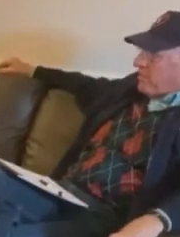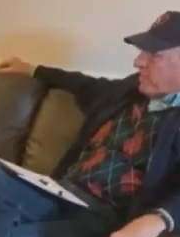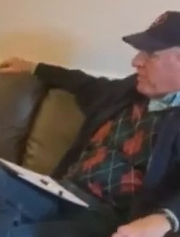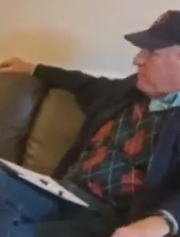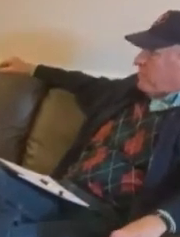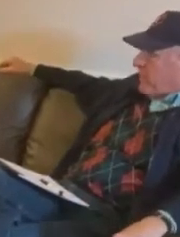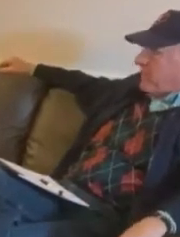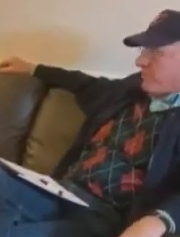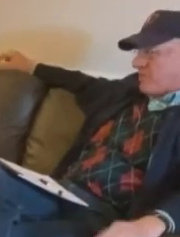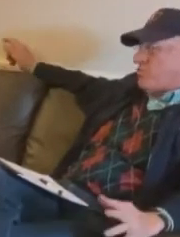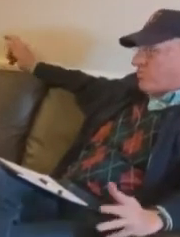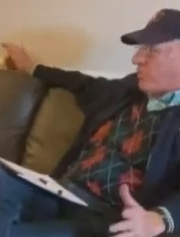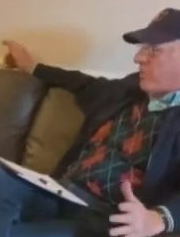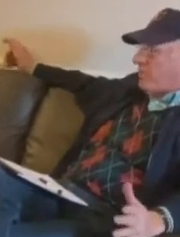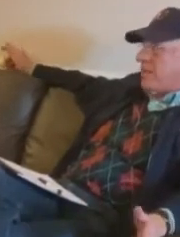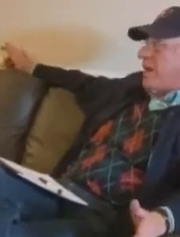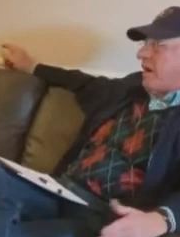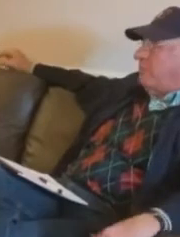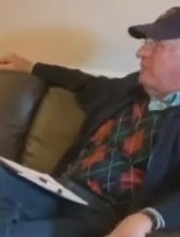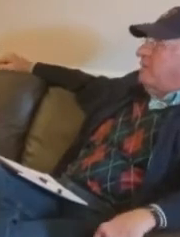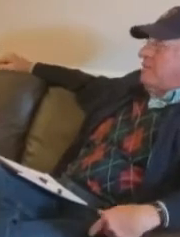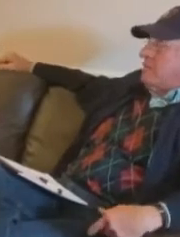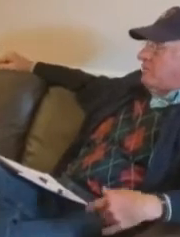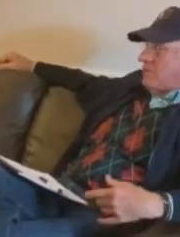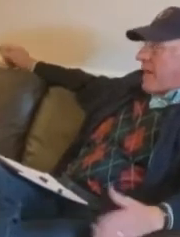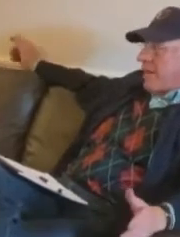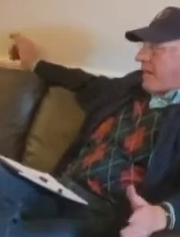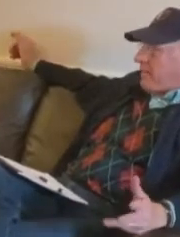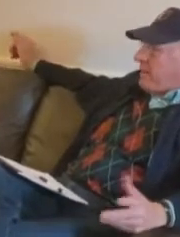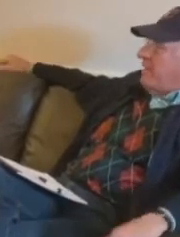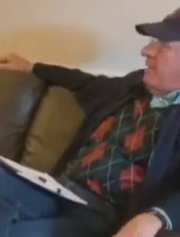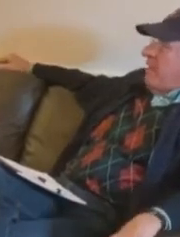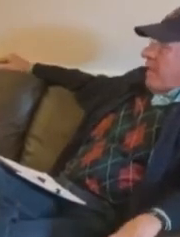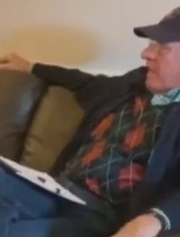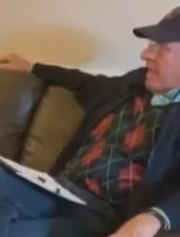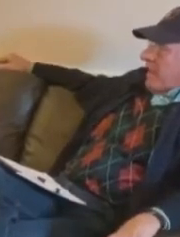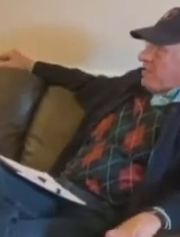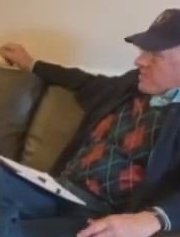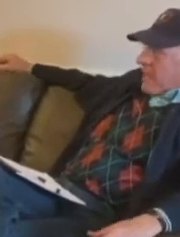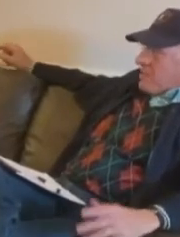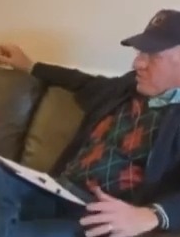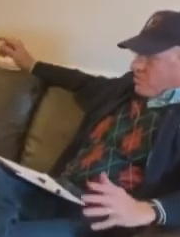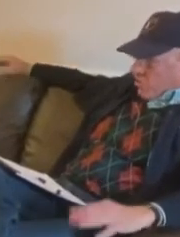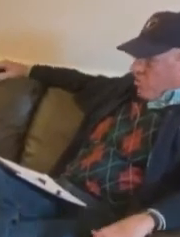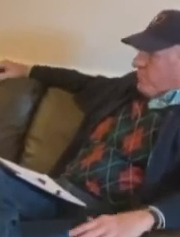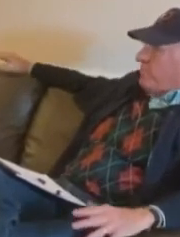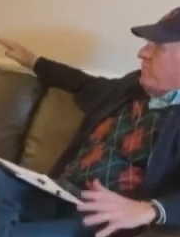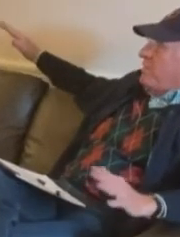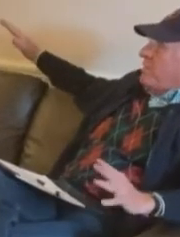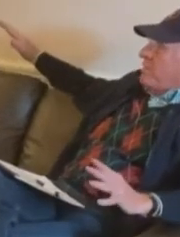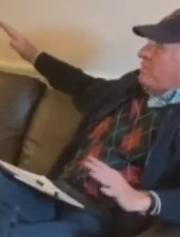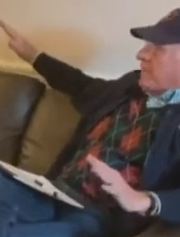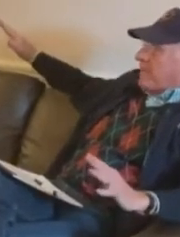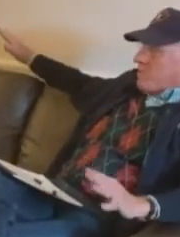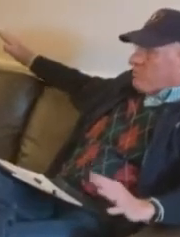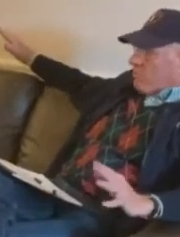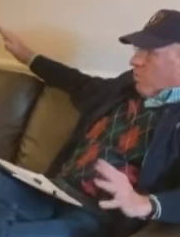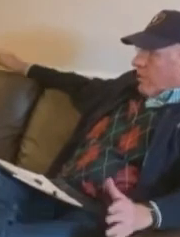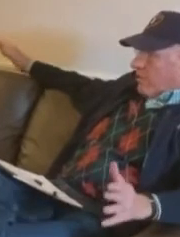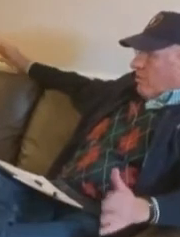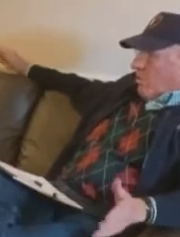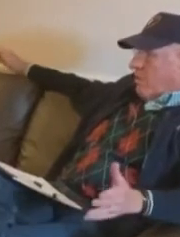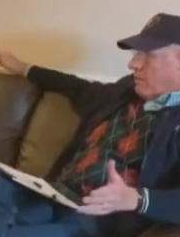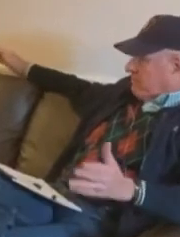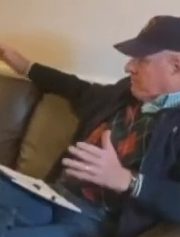learned about the military perspective. And this was during Vietnam. It was hot and heavy. And I decided to serve, but I